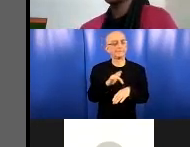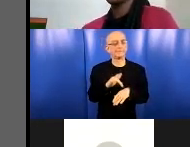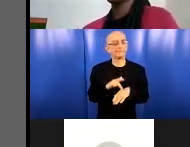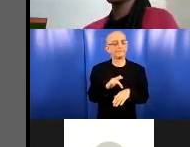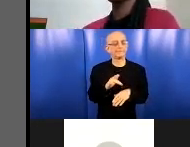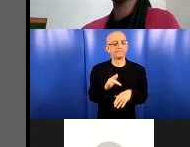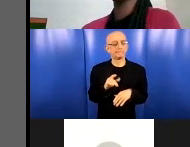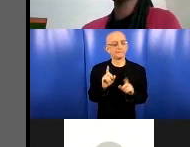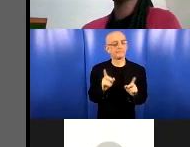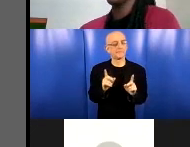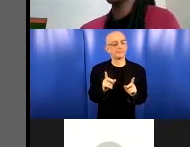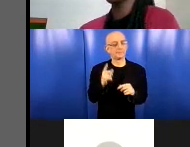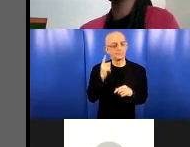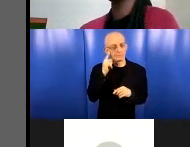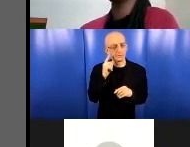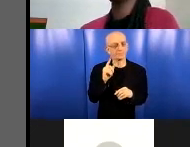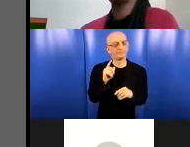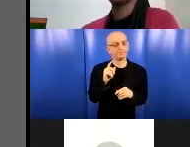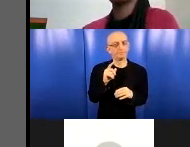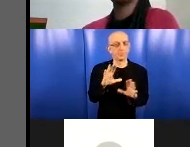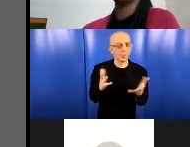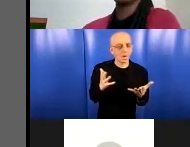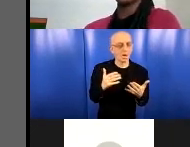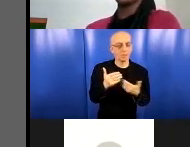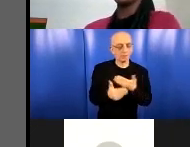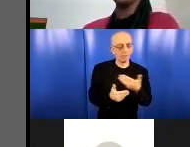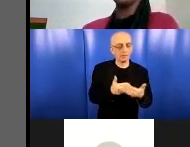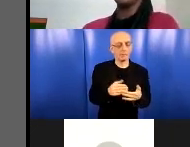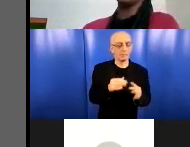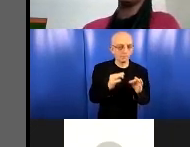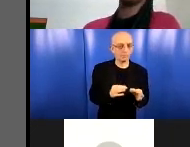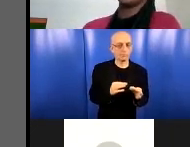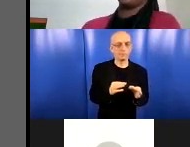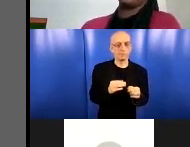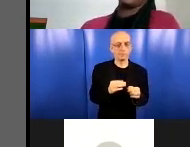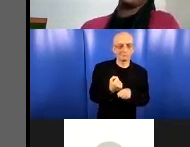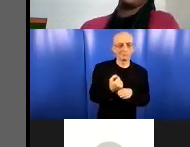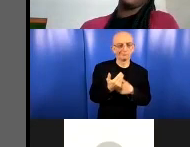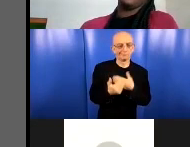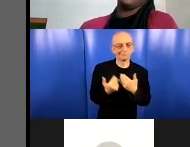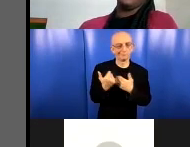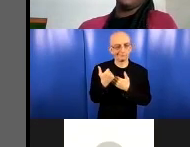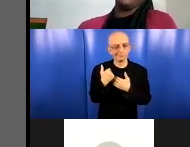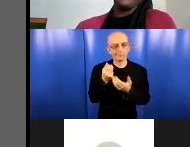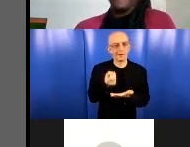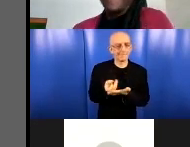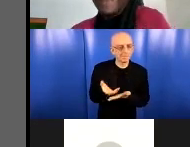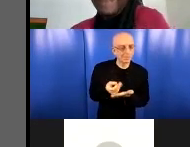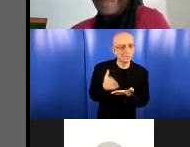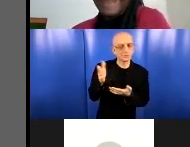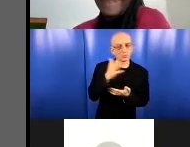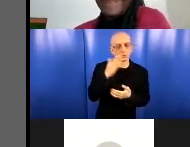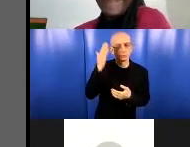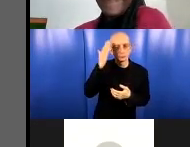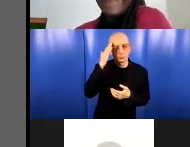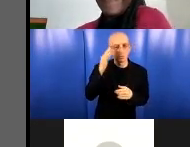Information and awareness is very crucial in each step. Yeah, I would